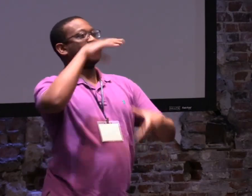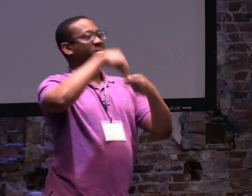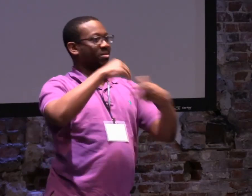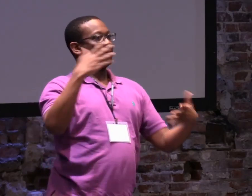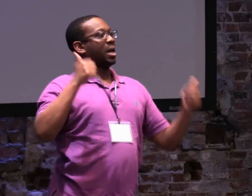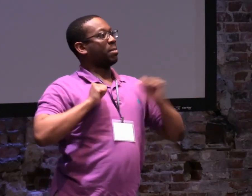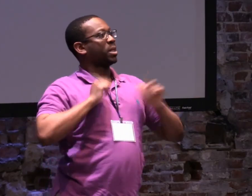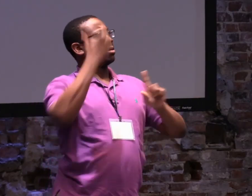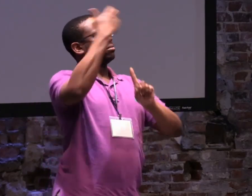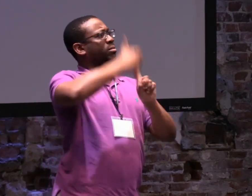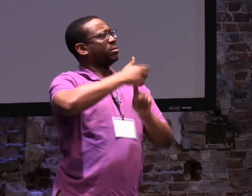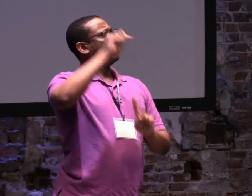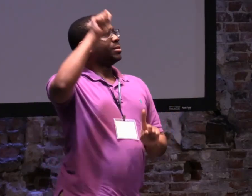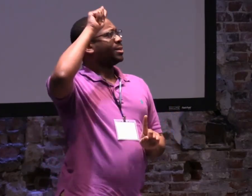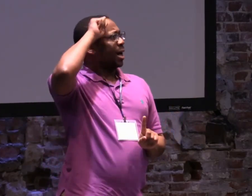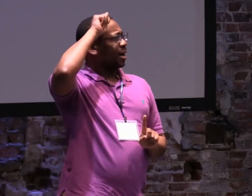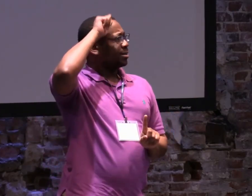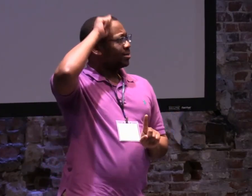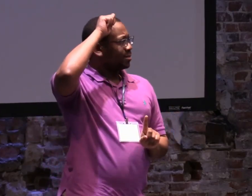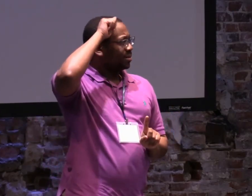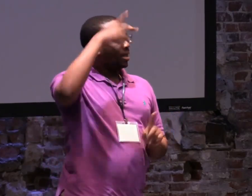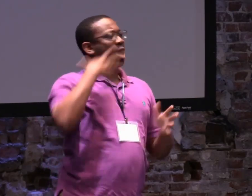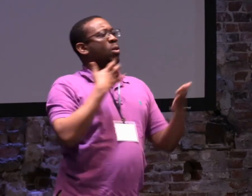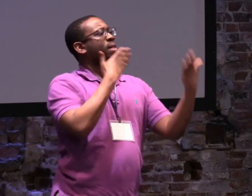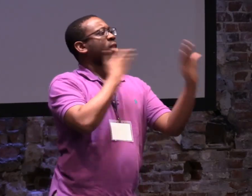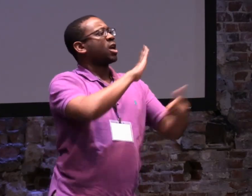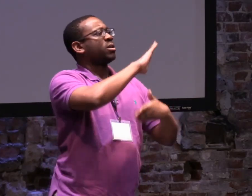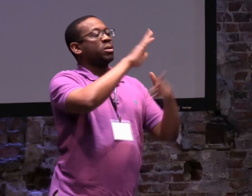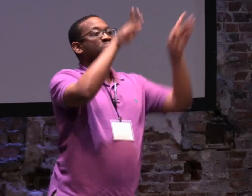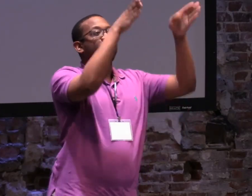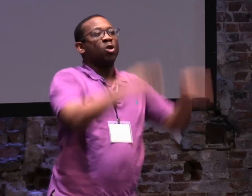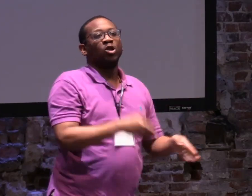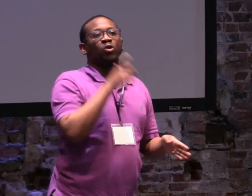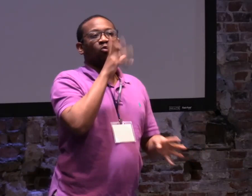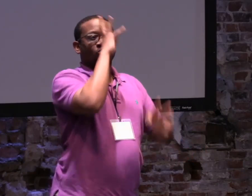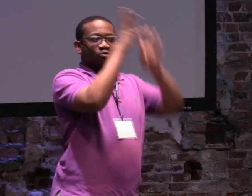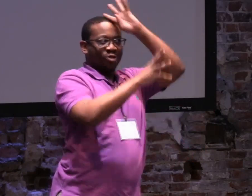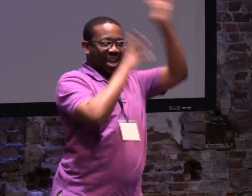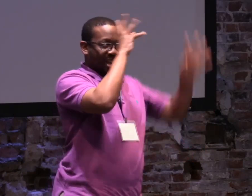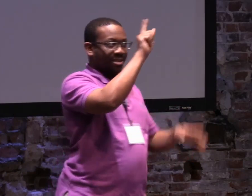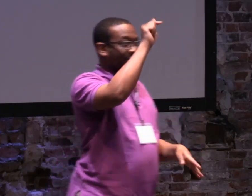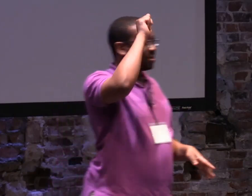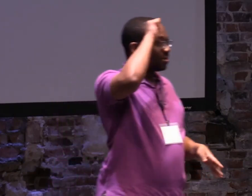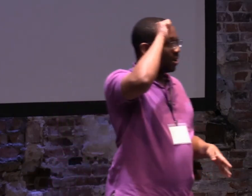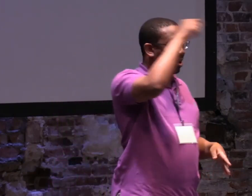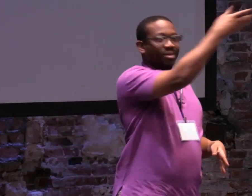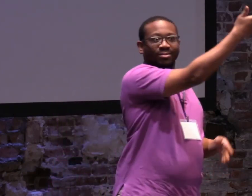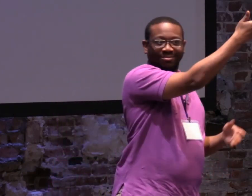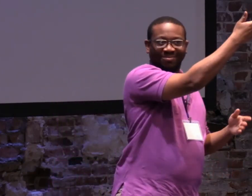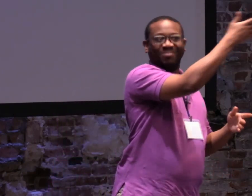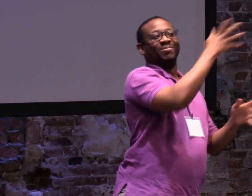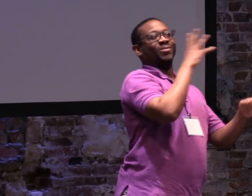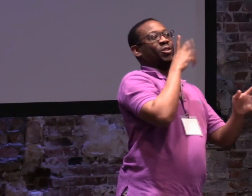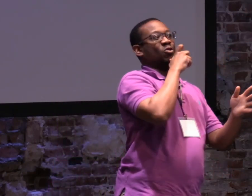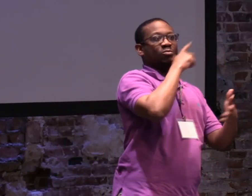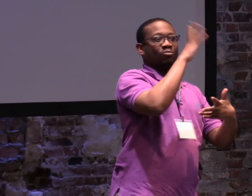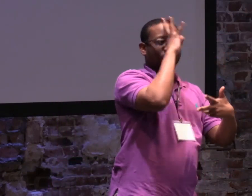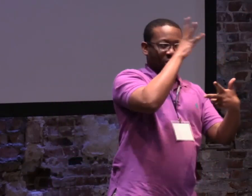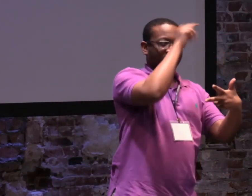third at the Central Square Theater Company. I performed the role of Tuck. So I'd like to thank the fact